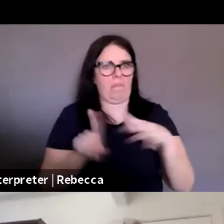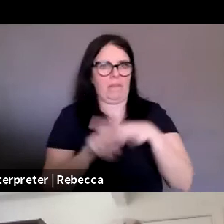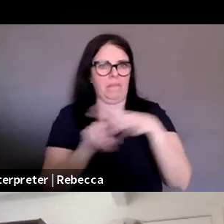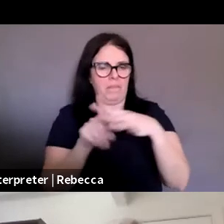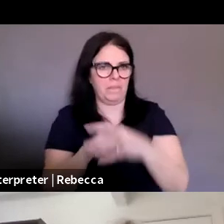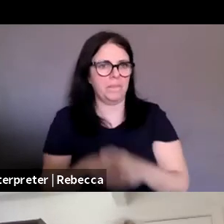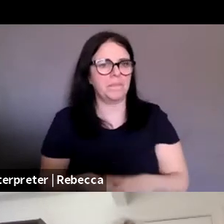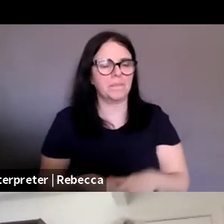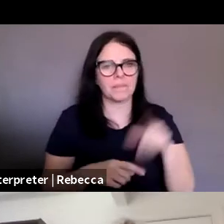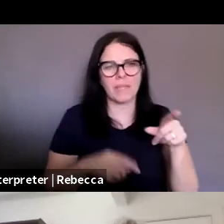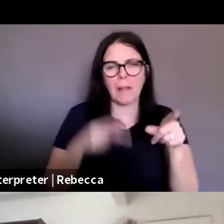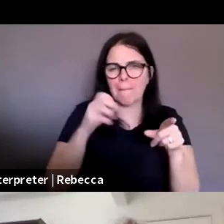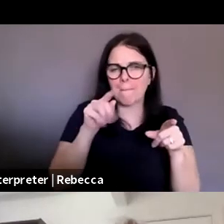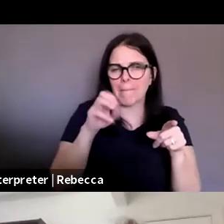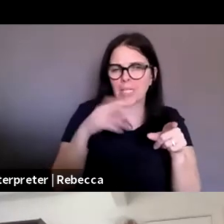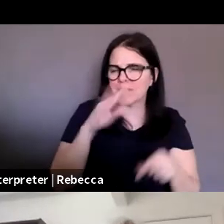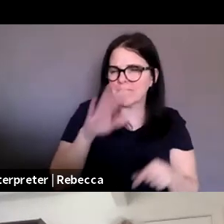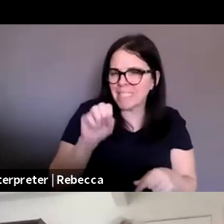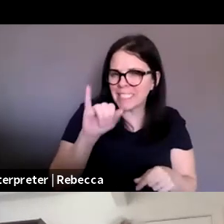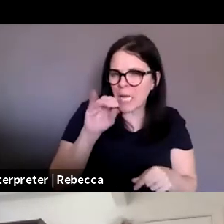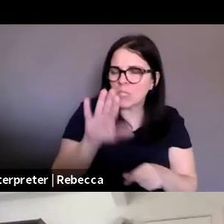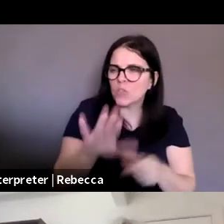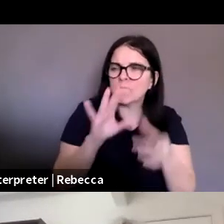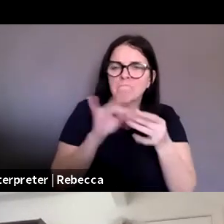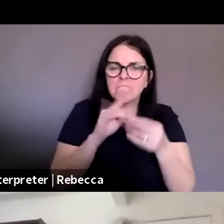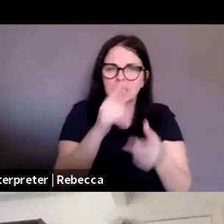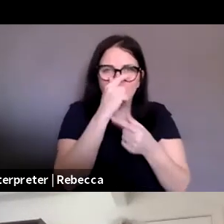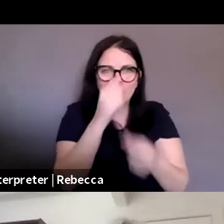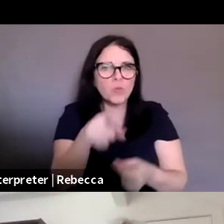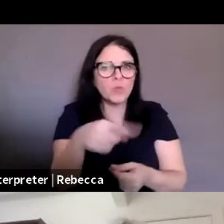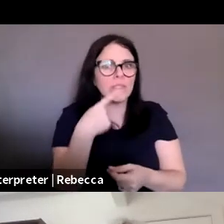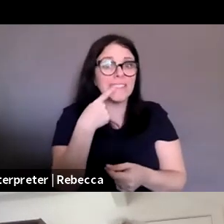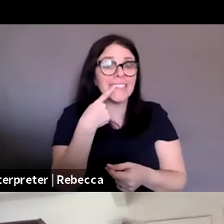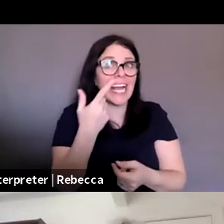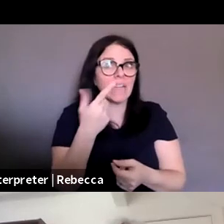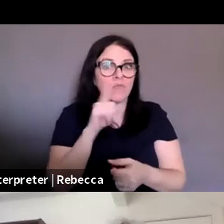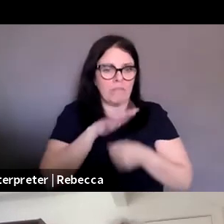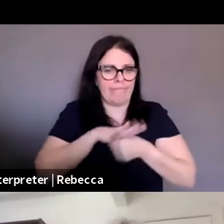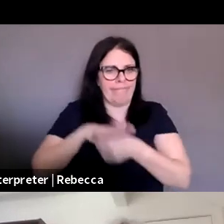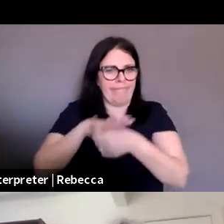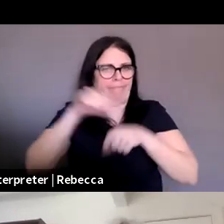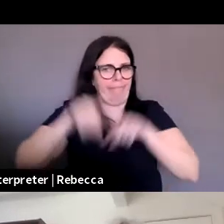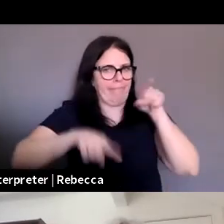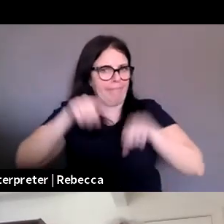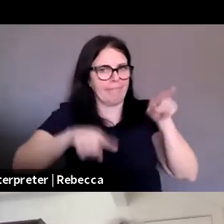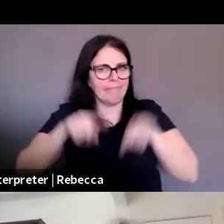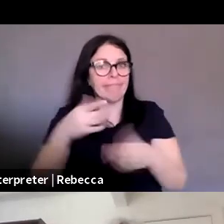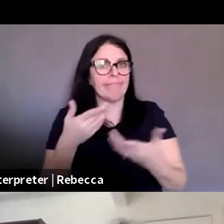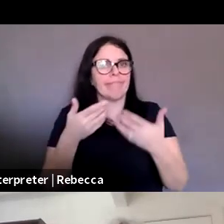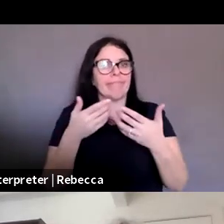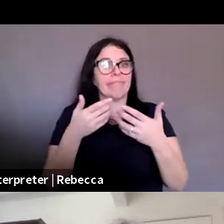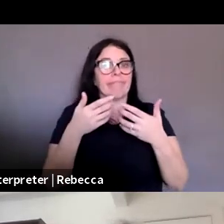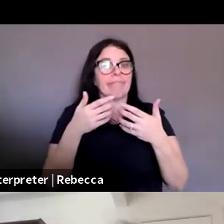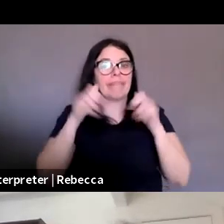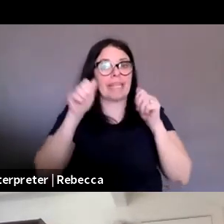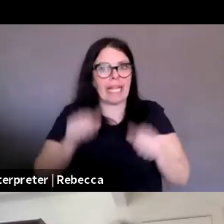thought your one thing was interesting in your presentation is just how things vary from one jurisdiction to the next, and how this can take a hold